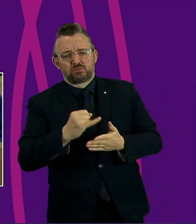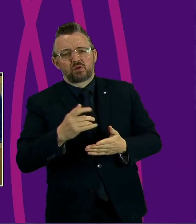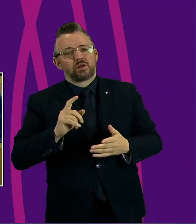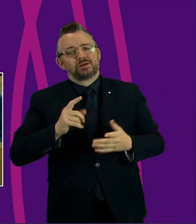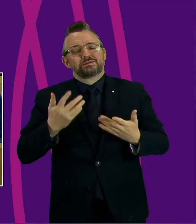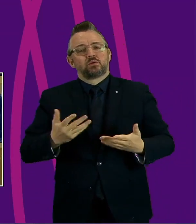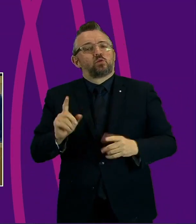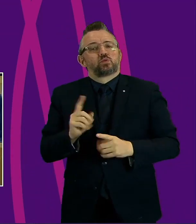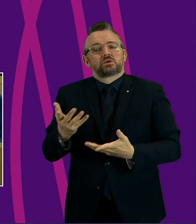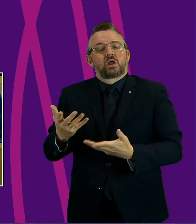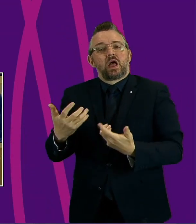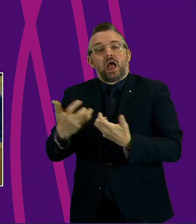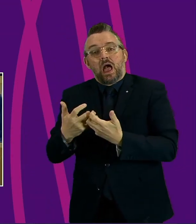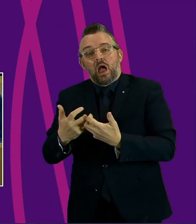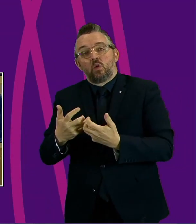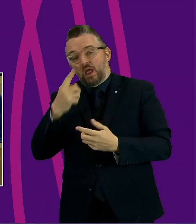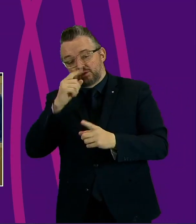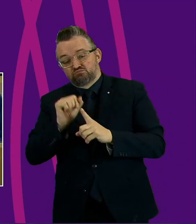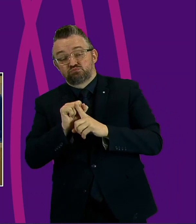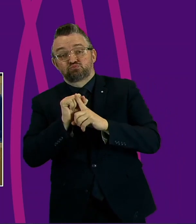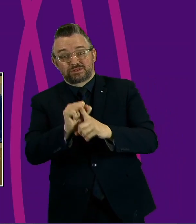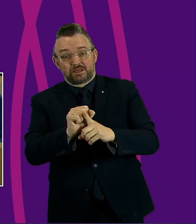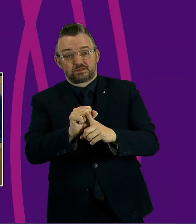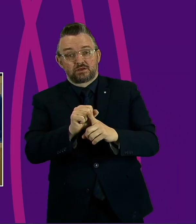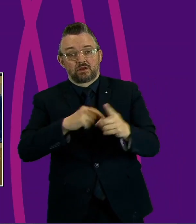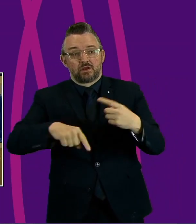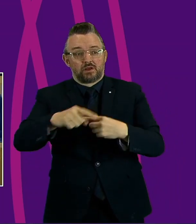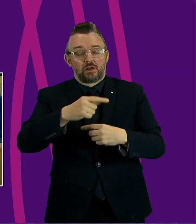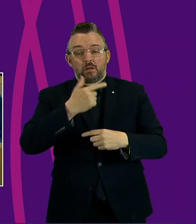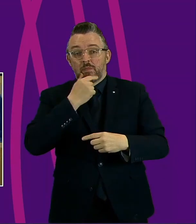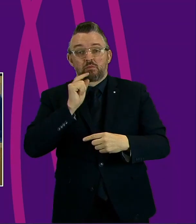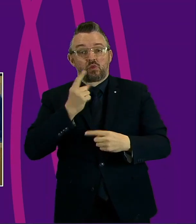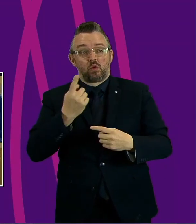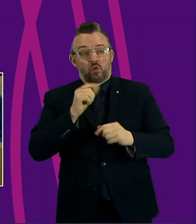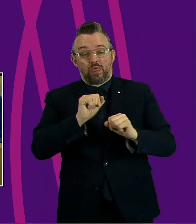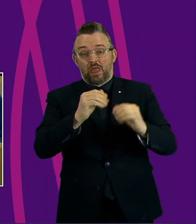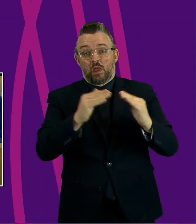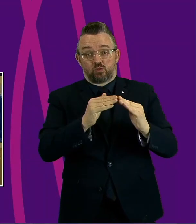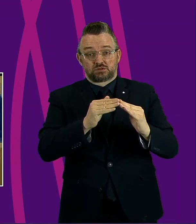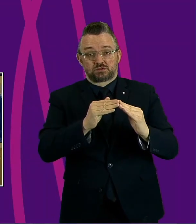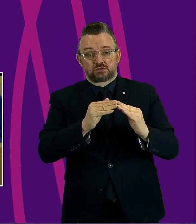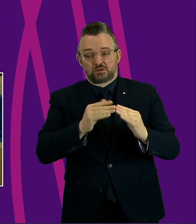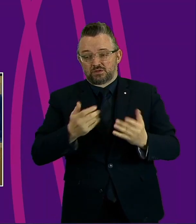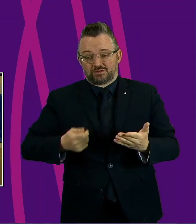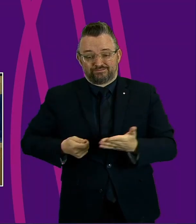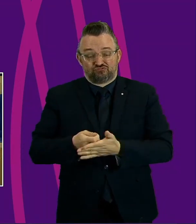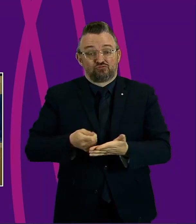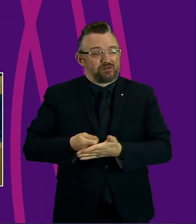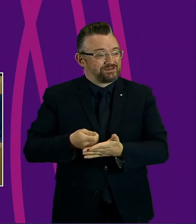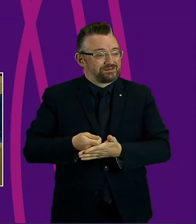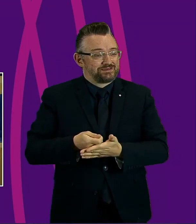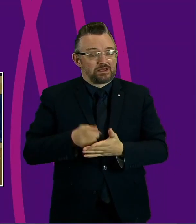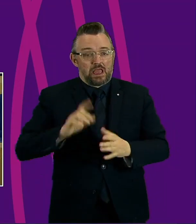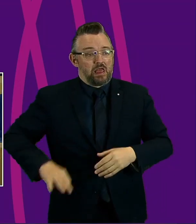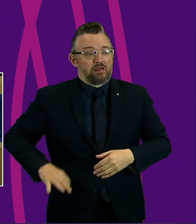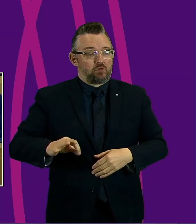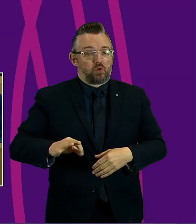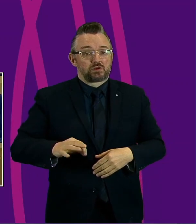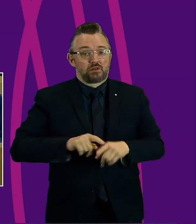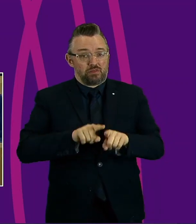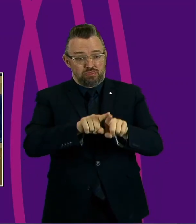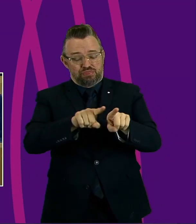now to protect tenants from building up enormous debt burdens, to ensure that arrears due to this crisis can't be